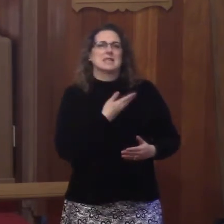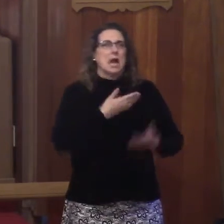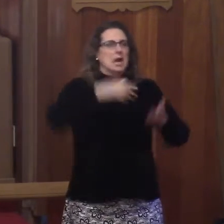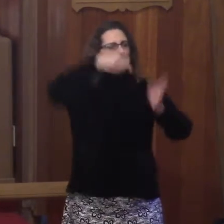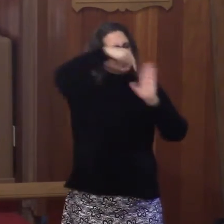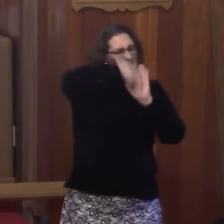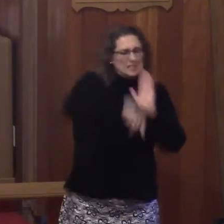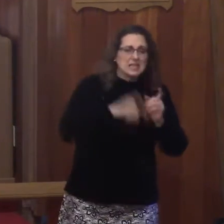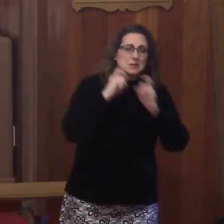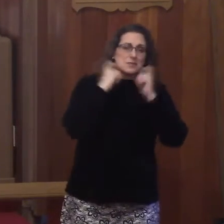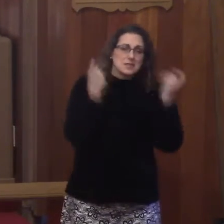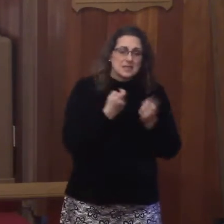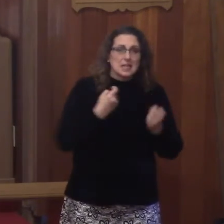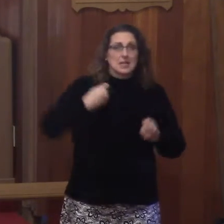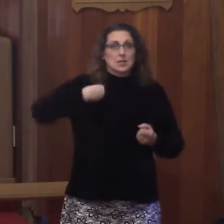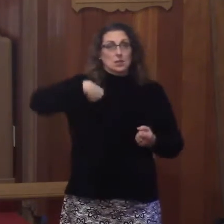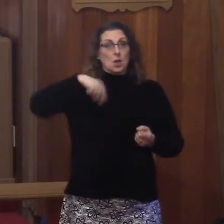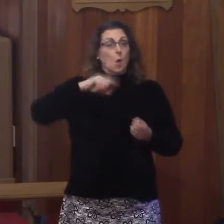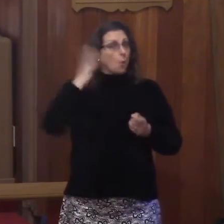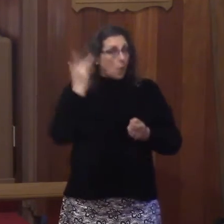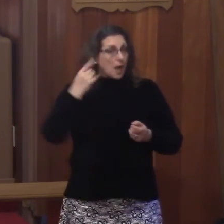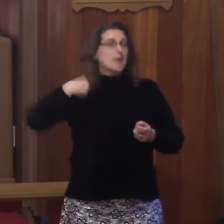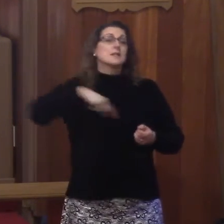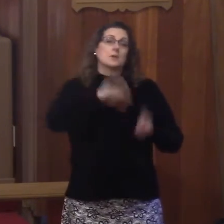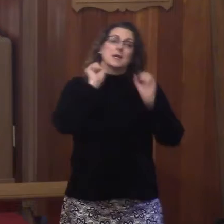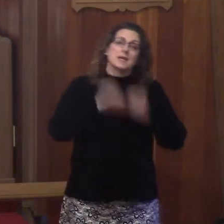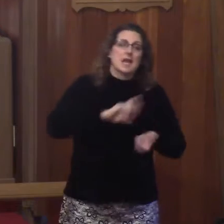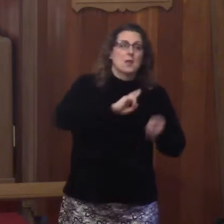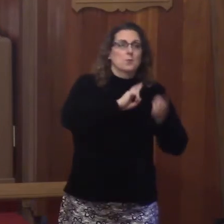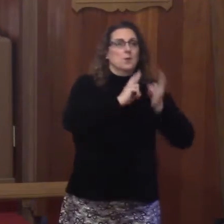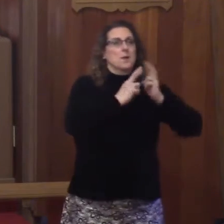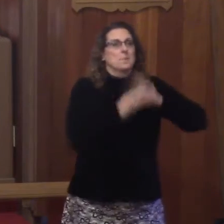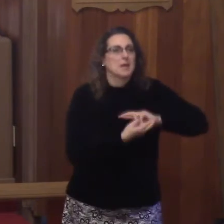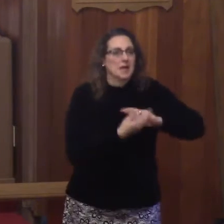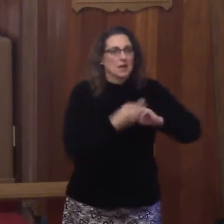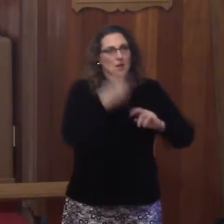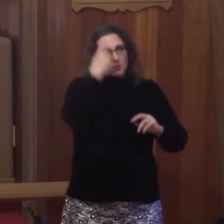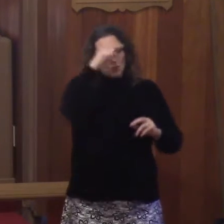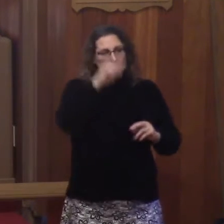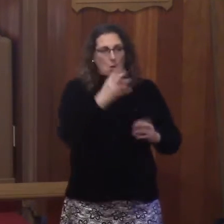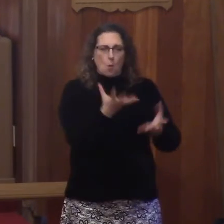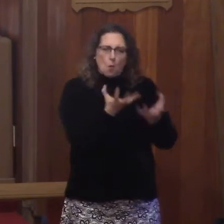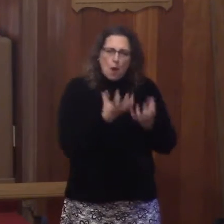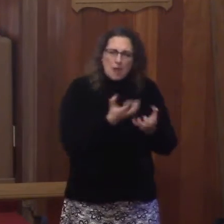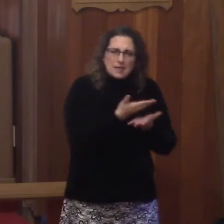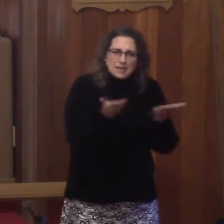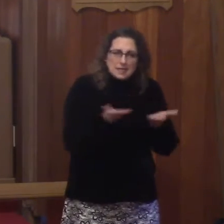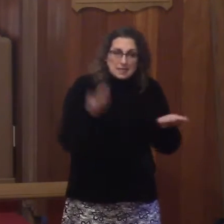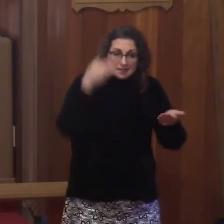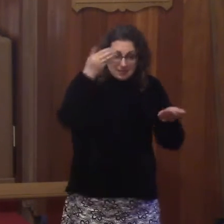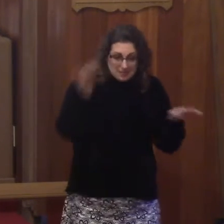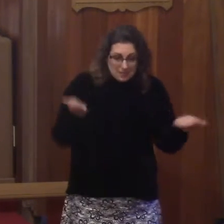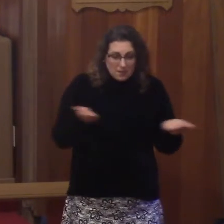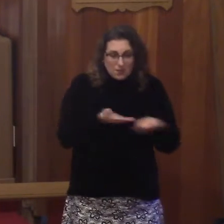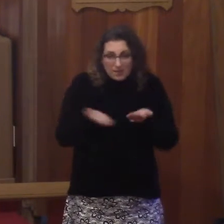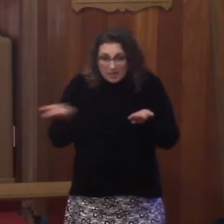And bring us to repent of our lusts and love for the things of this temporal life.